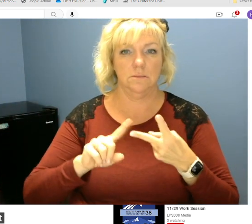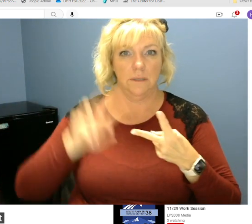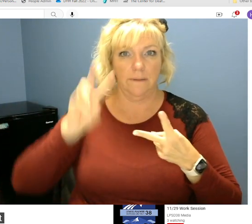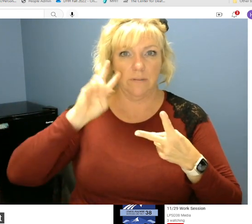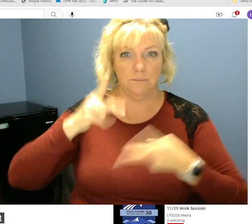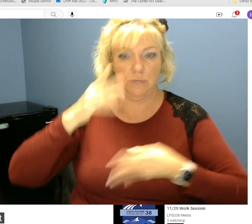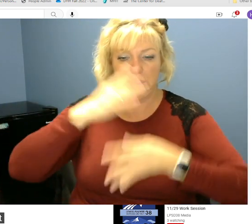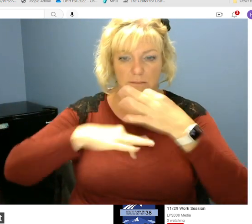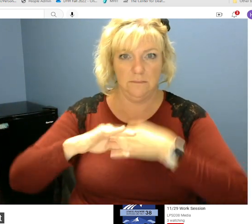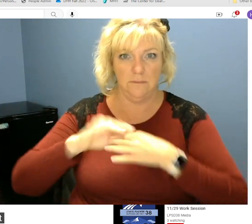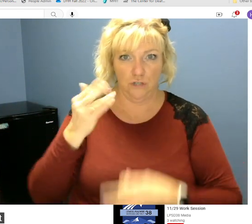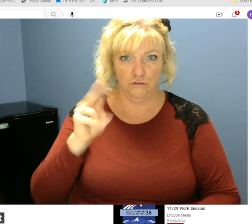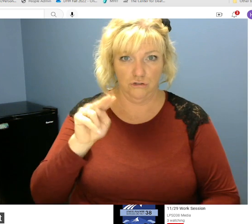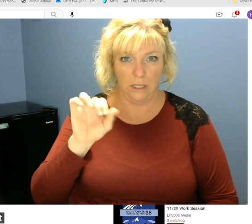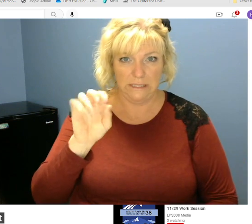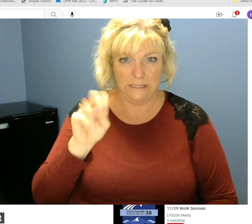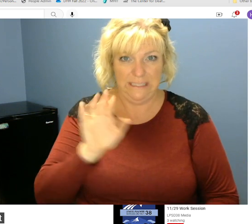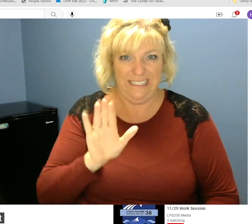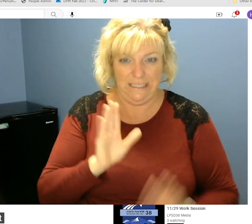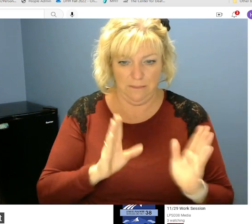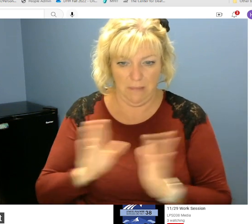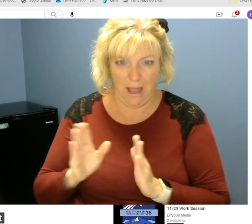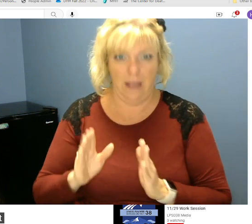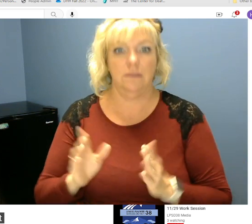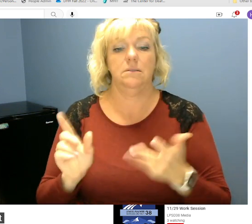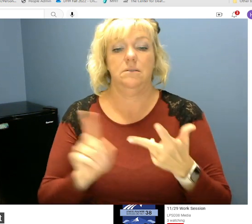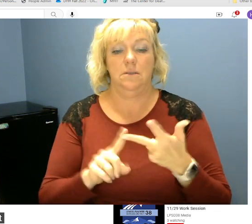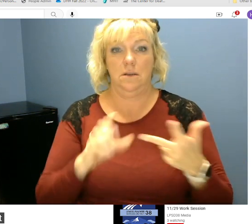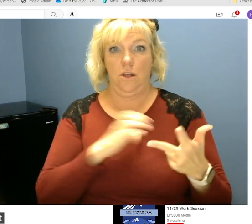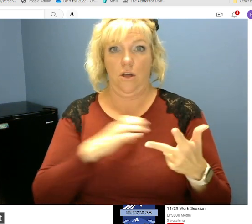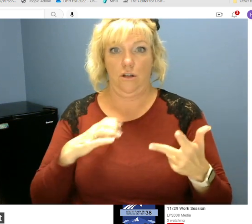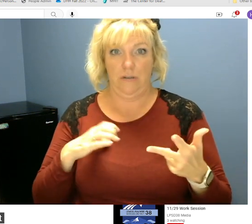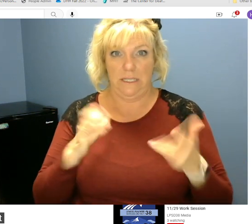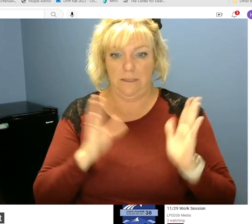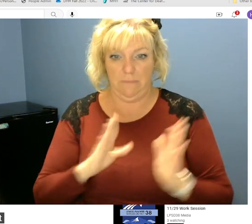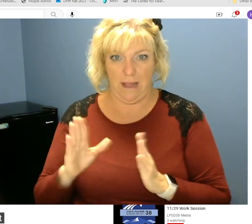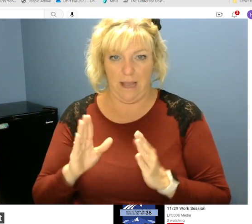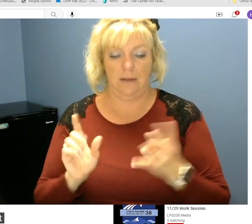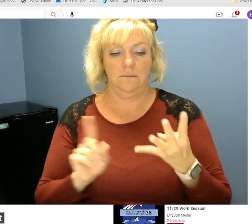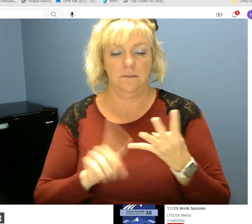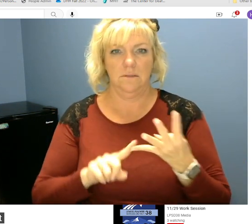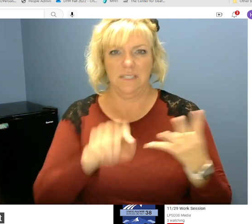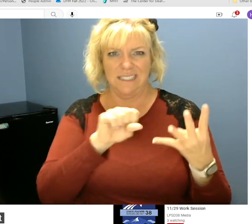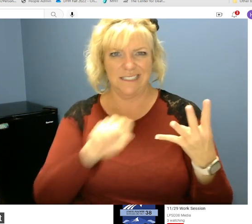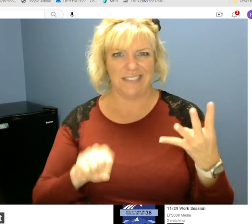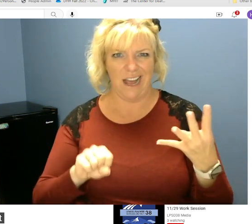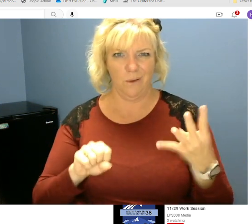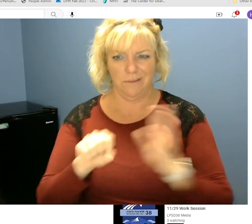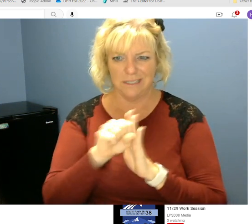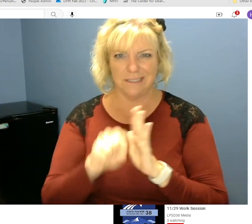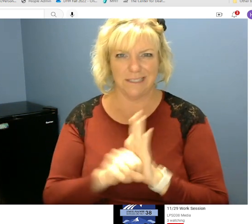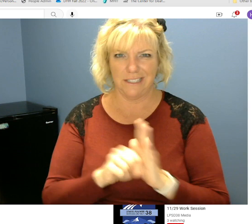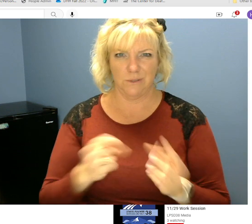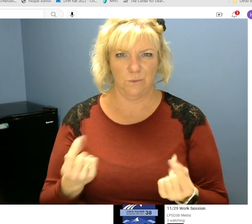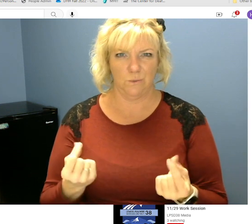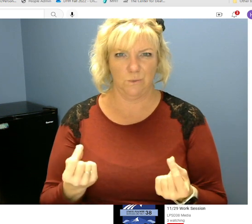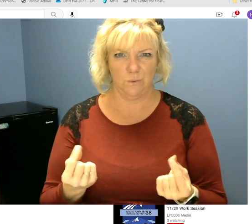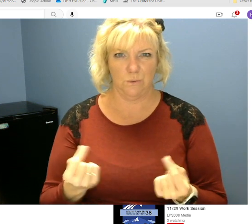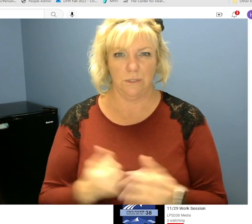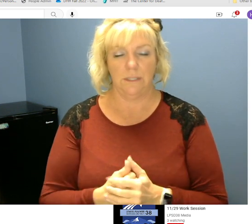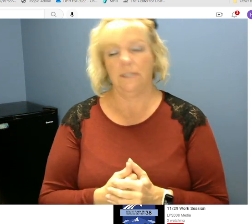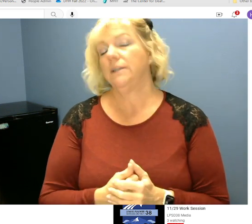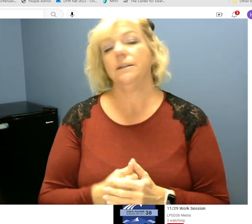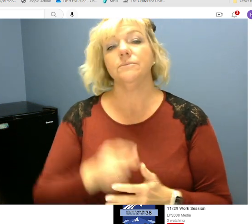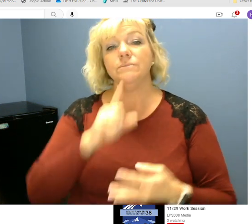what Congress does. And then we can look at what happens in the South. So we don't know what Lincoln would have done,